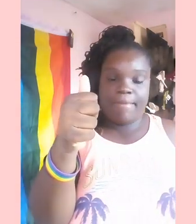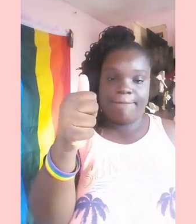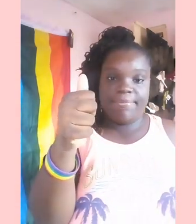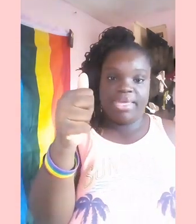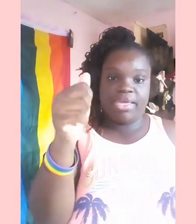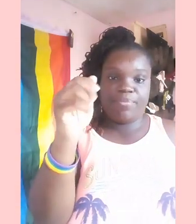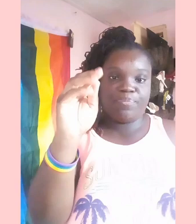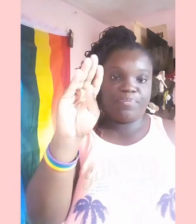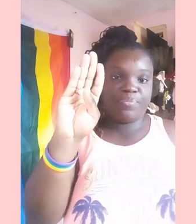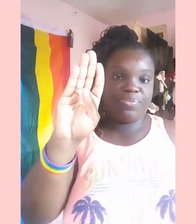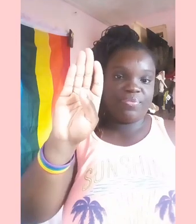B,